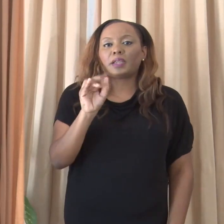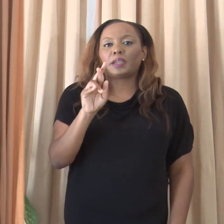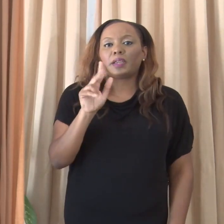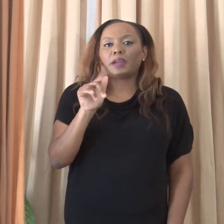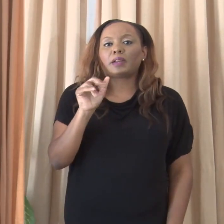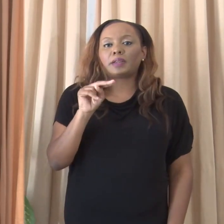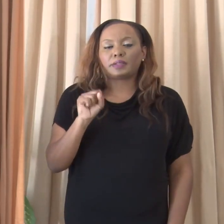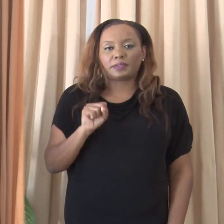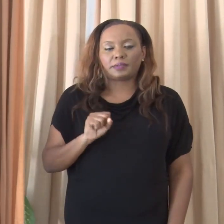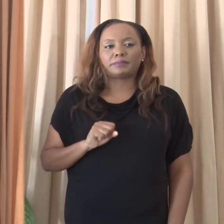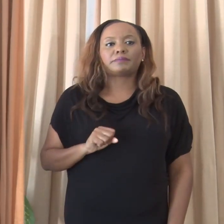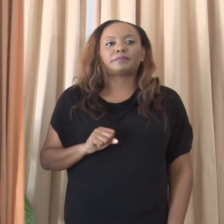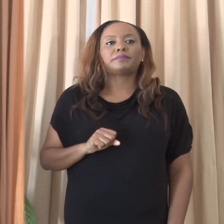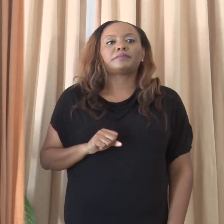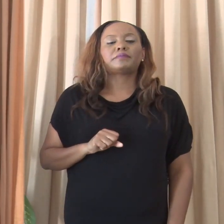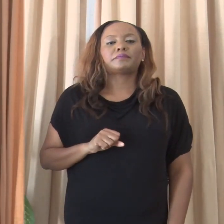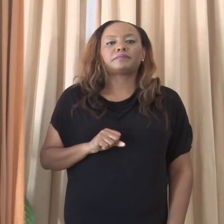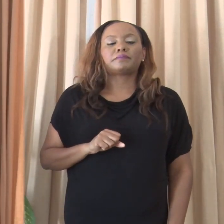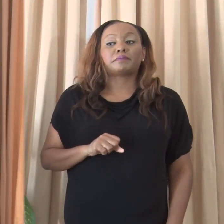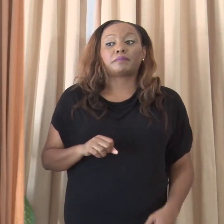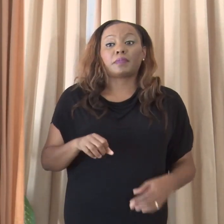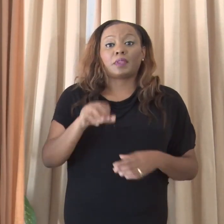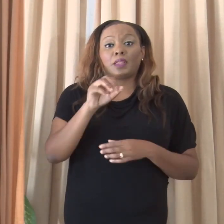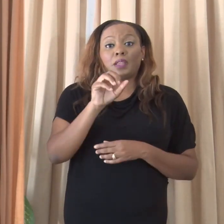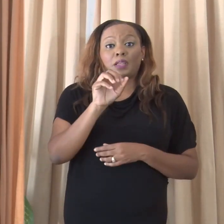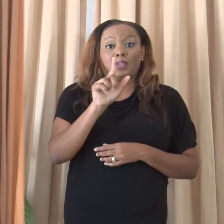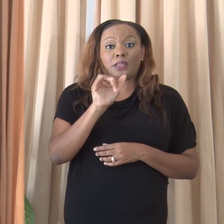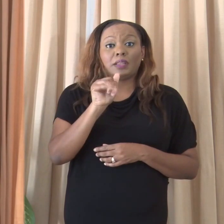LIAT as we speak is still